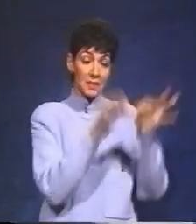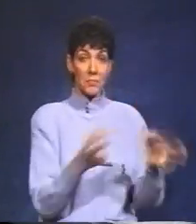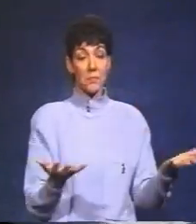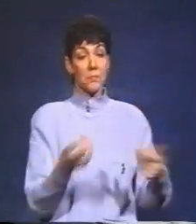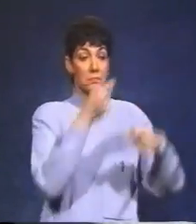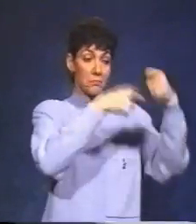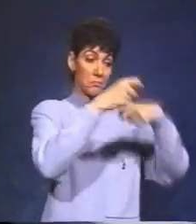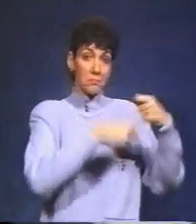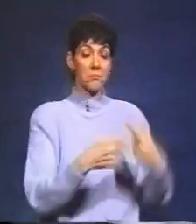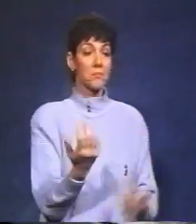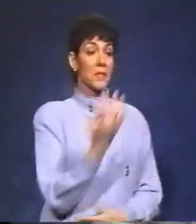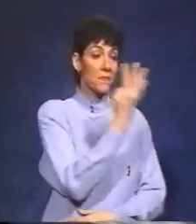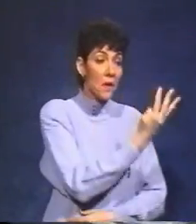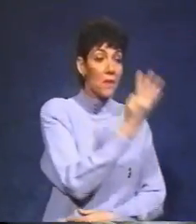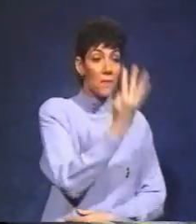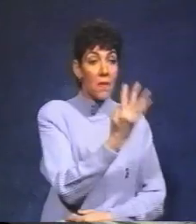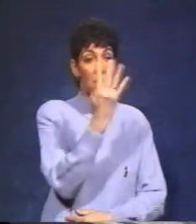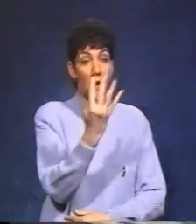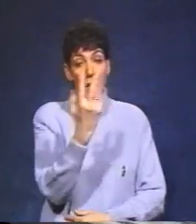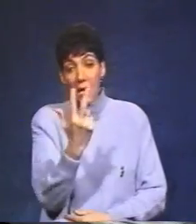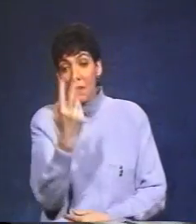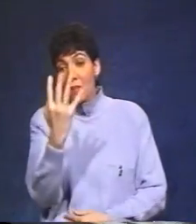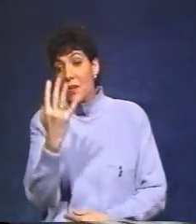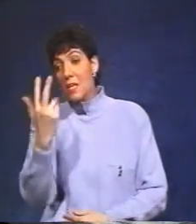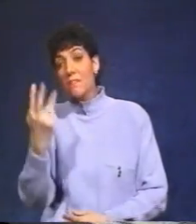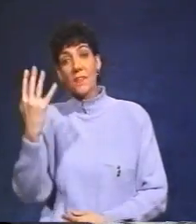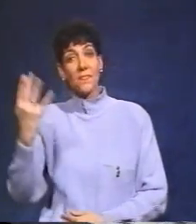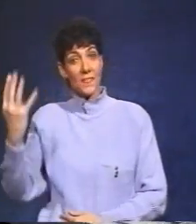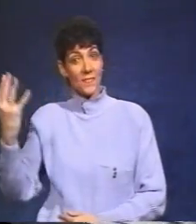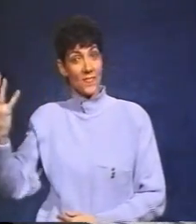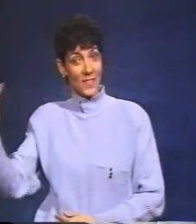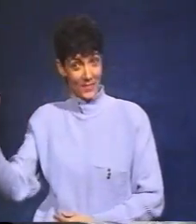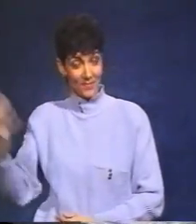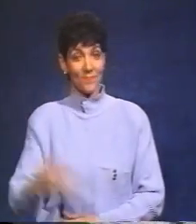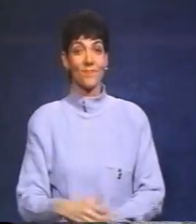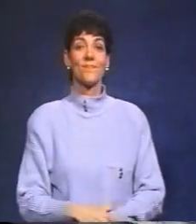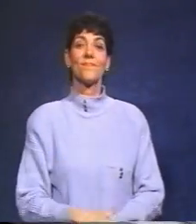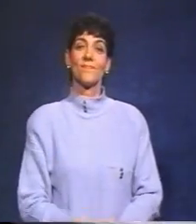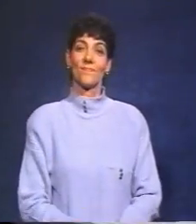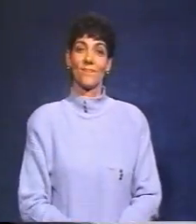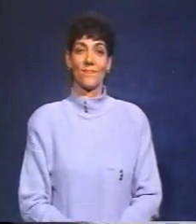examples provided for each number type covered in this tape.